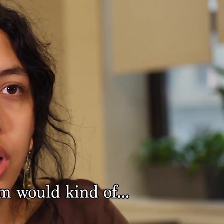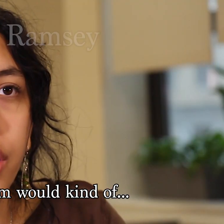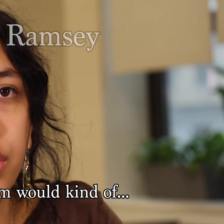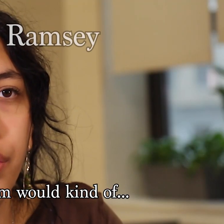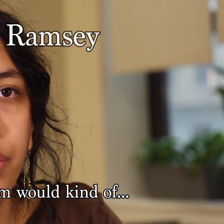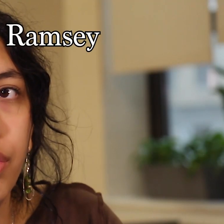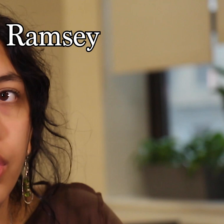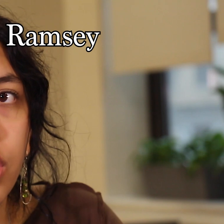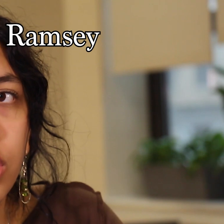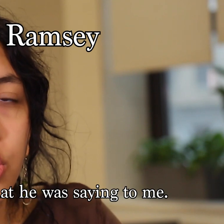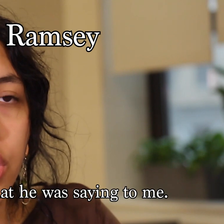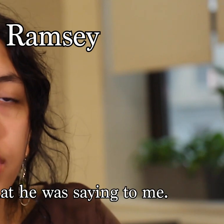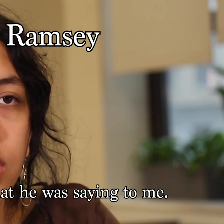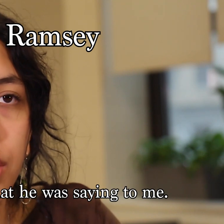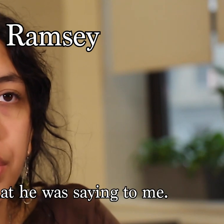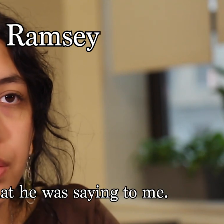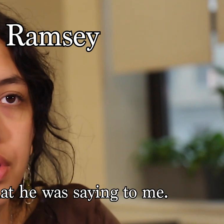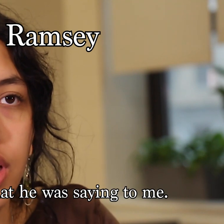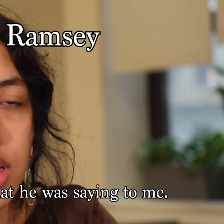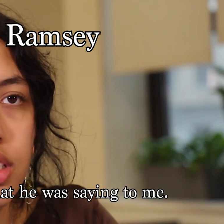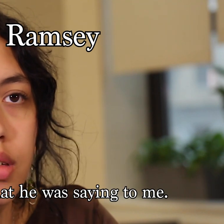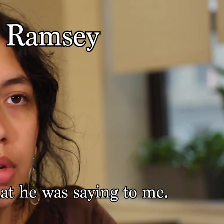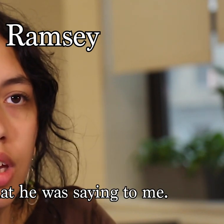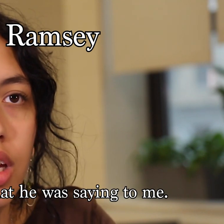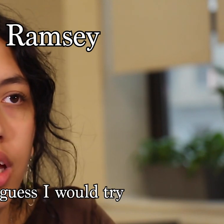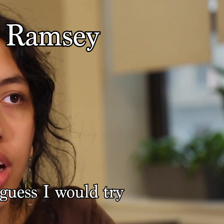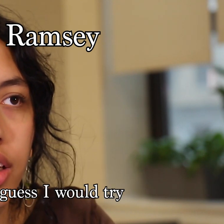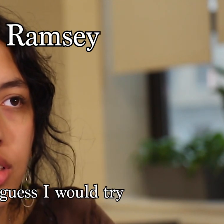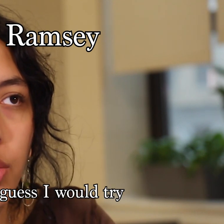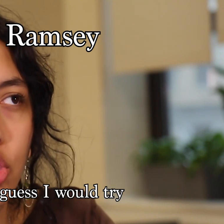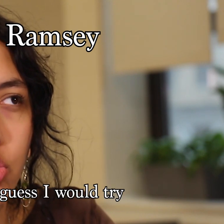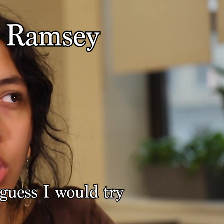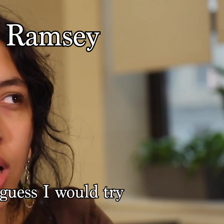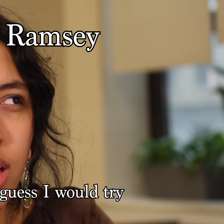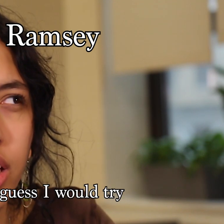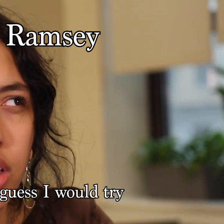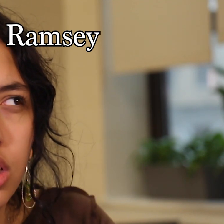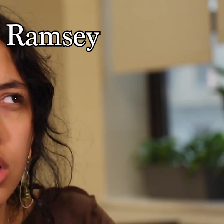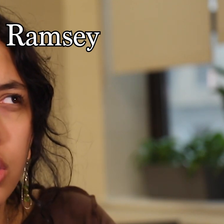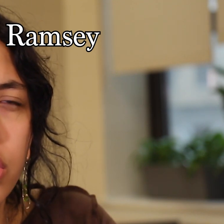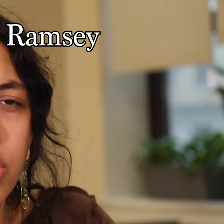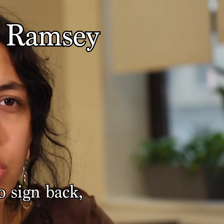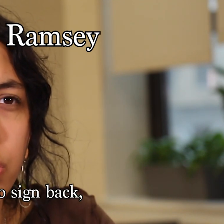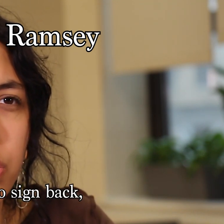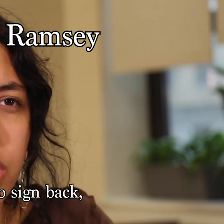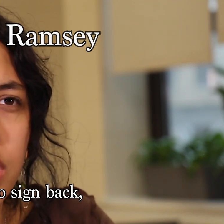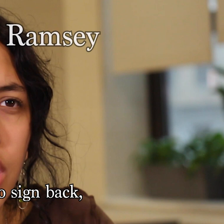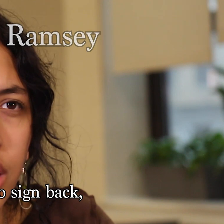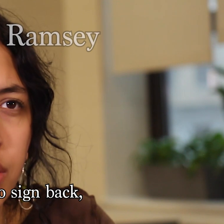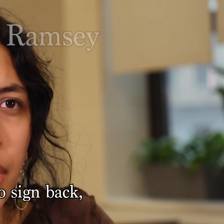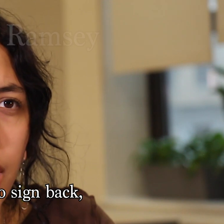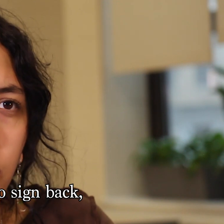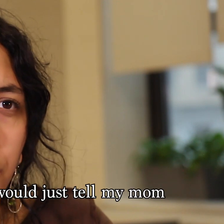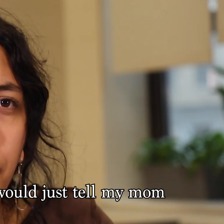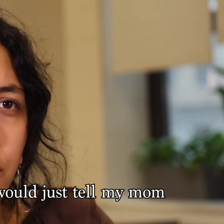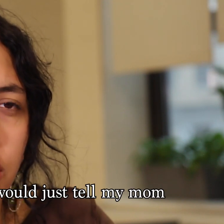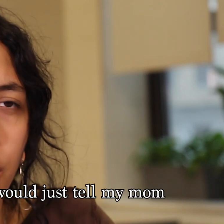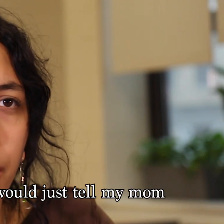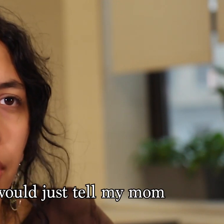kind of translate what he was saying to me, and I guess I would try to sign back, or maybe I would just tell my mom